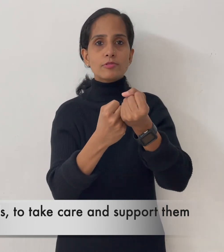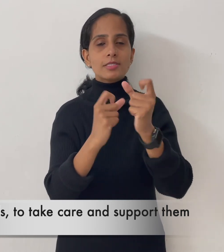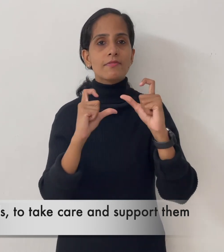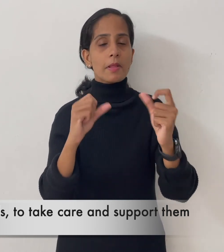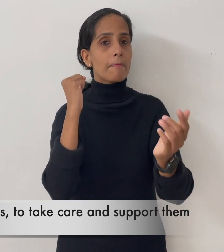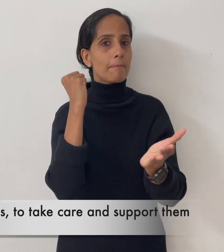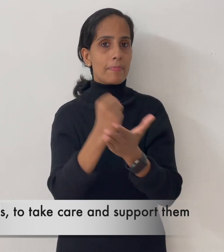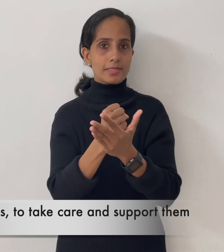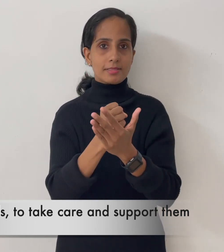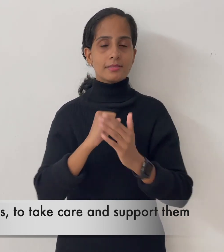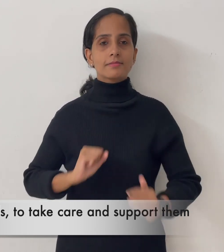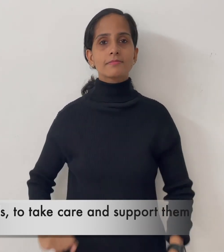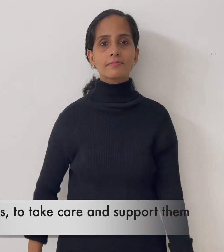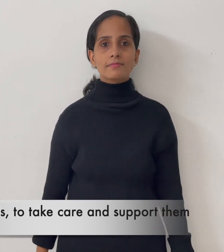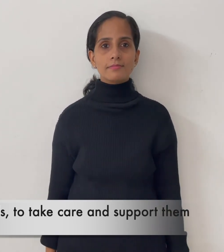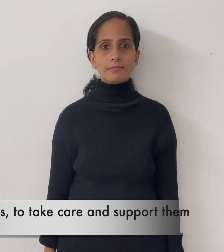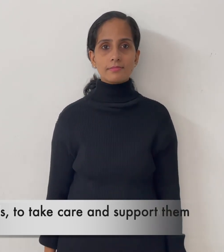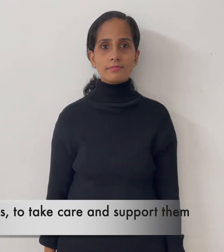to take care and support them.